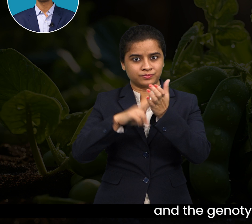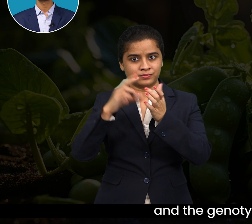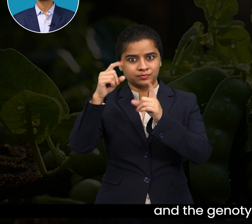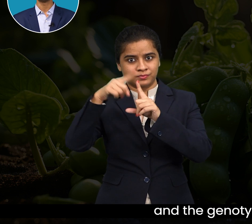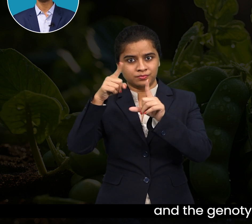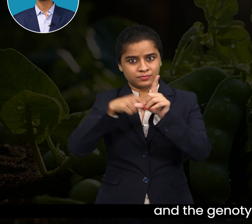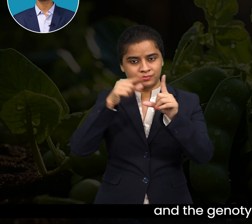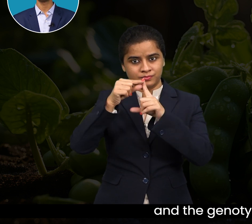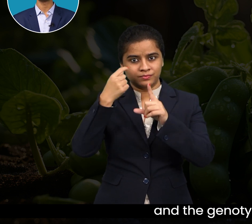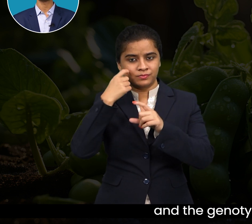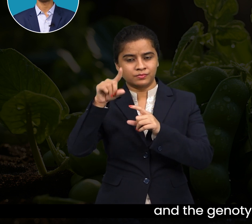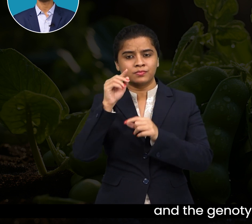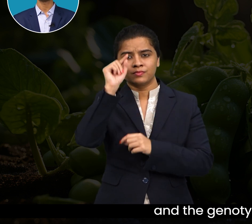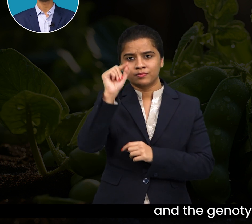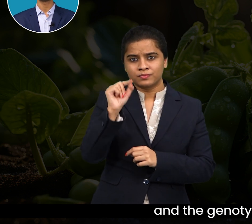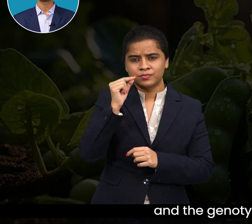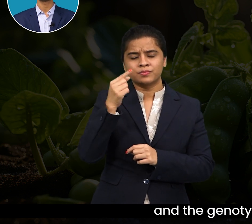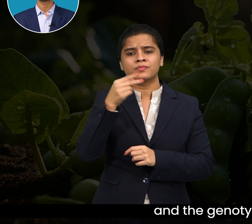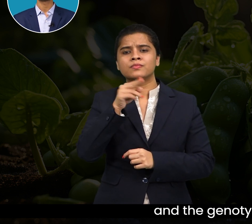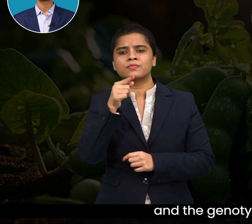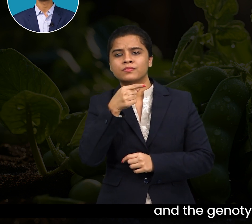is 1:2:1.